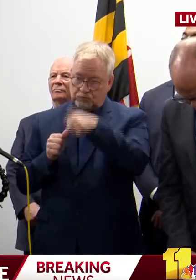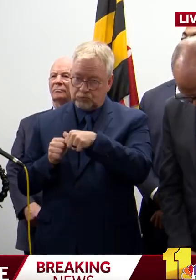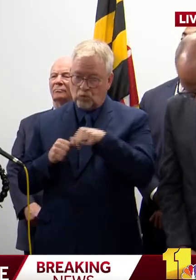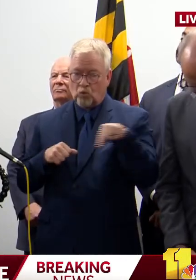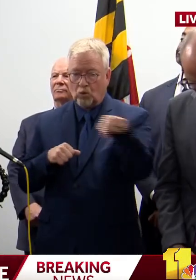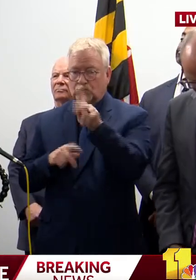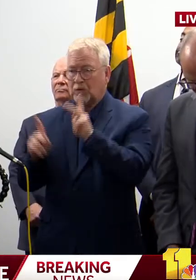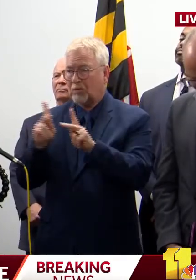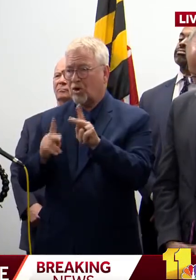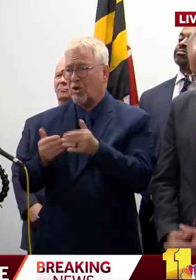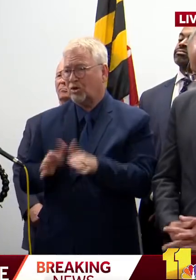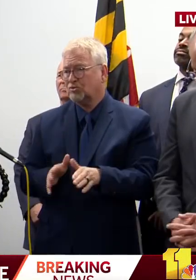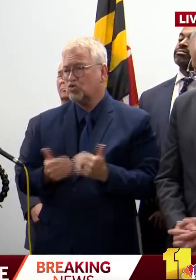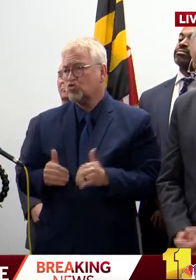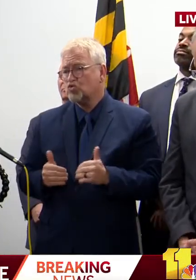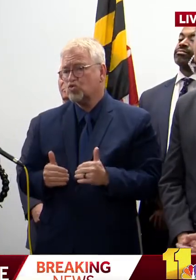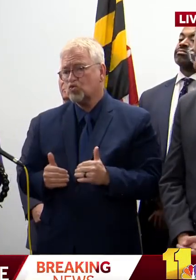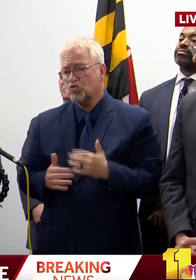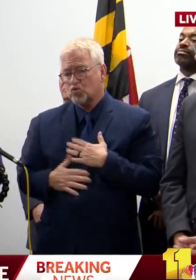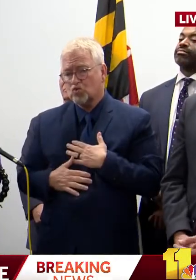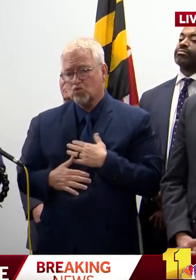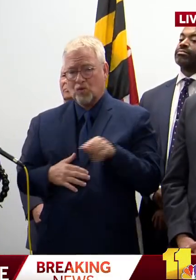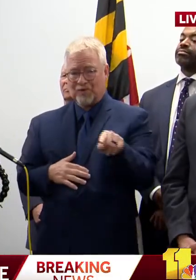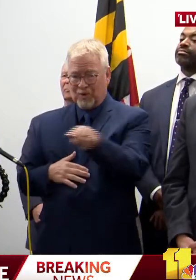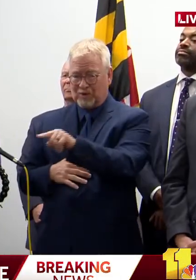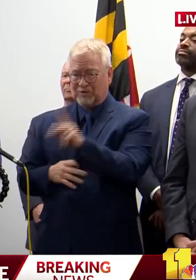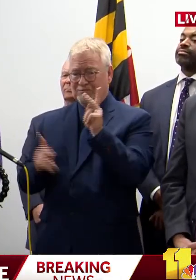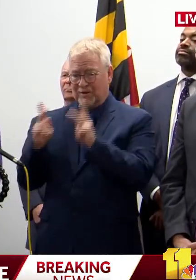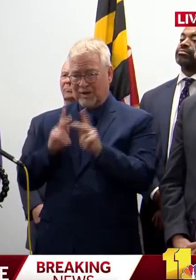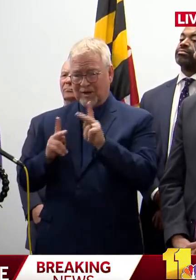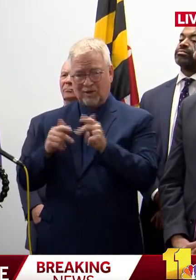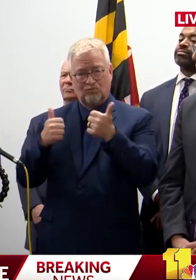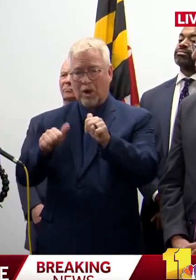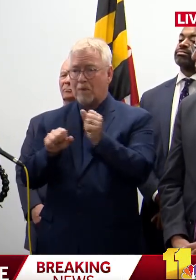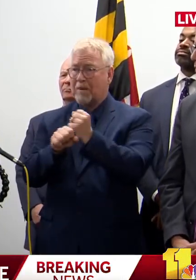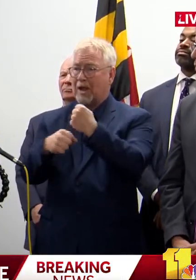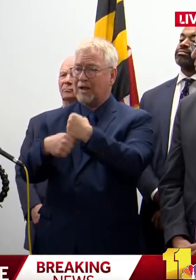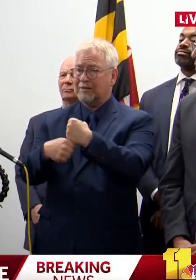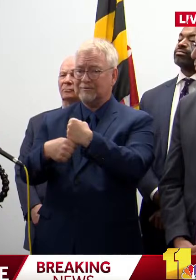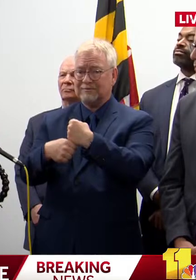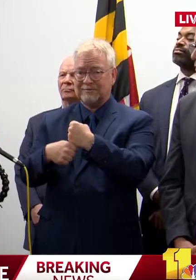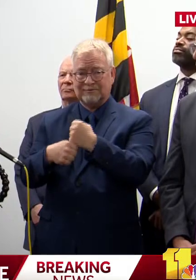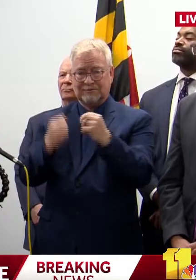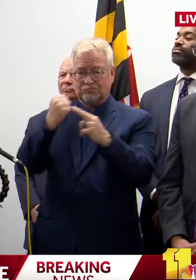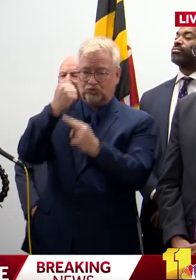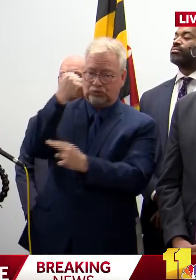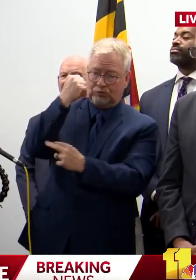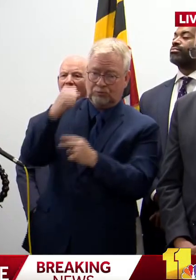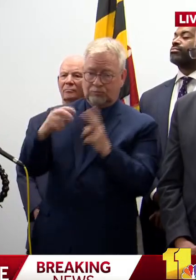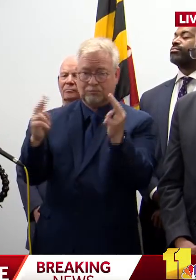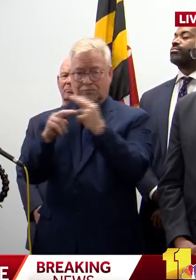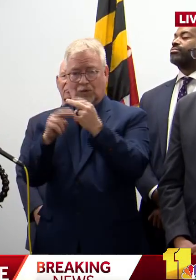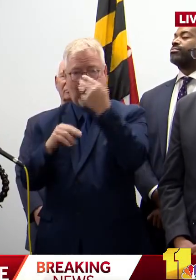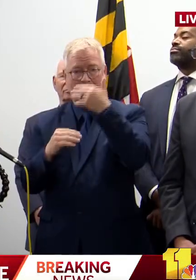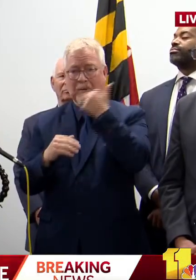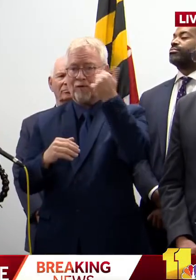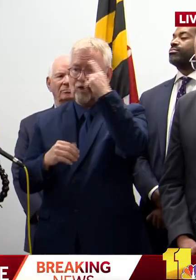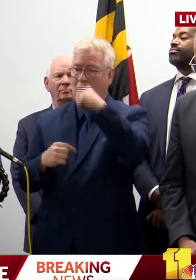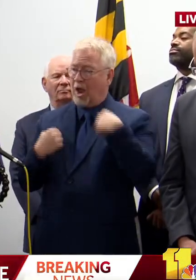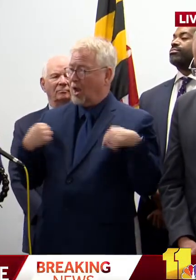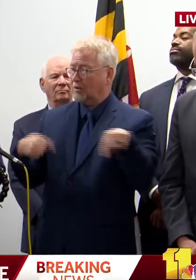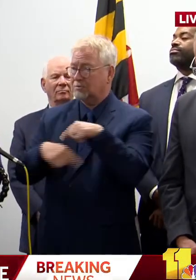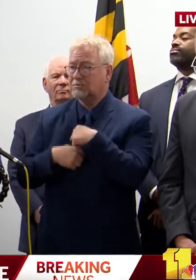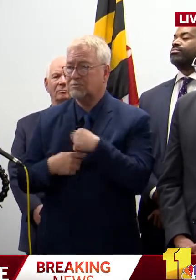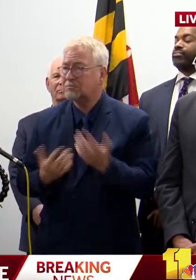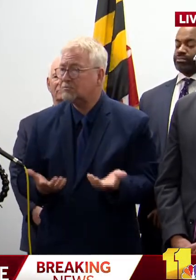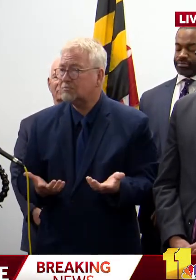lives simply trying to make transit better for the rest of us. We are strong. Our spirit in our city